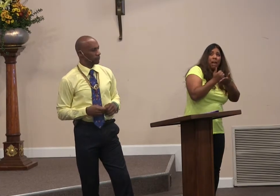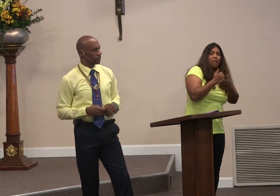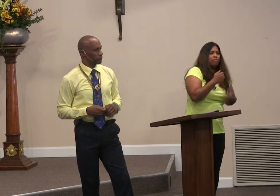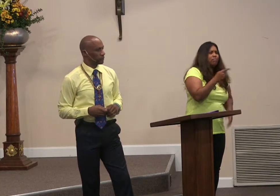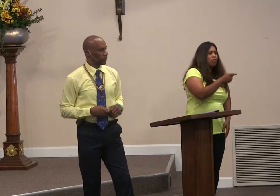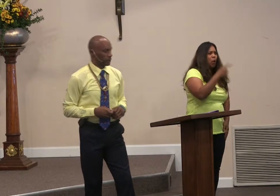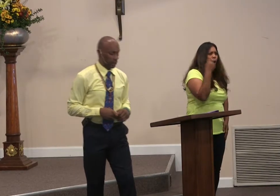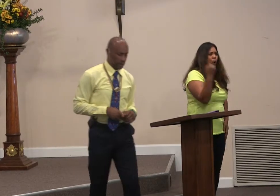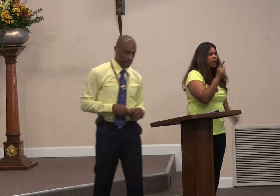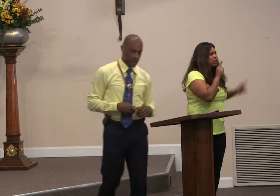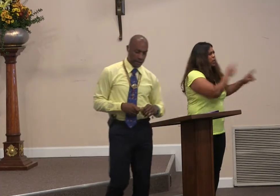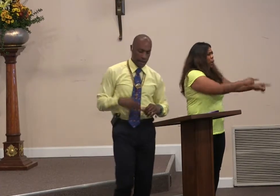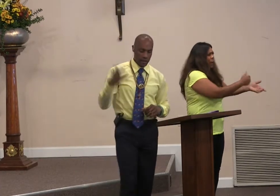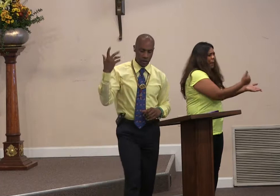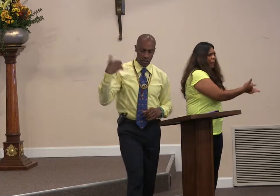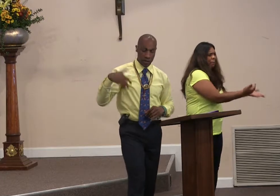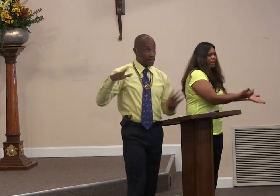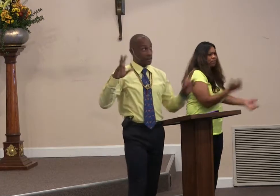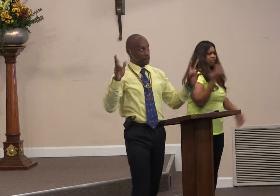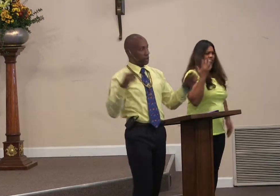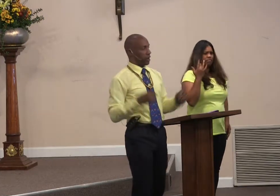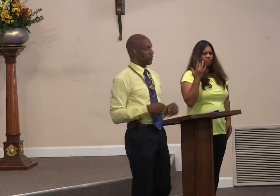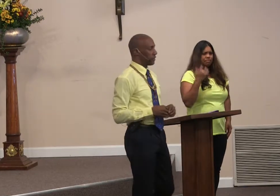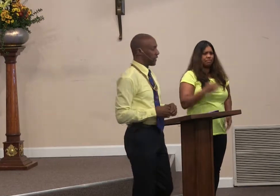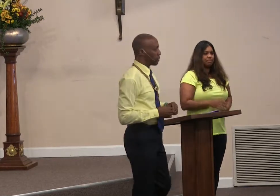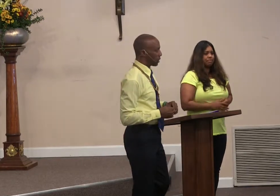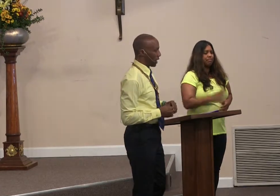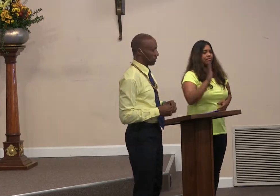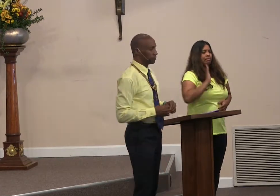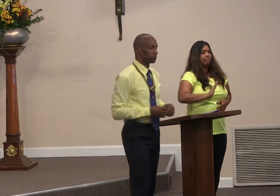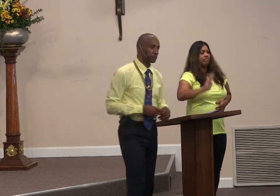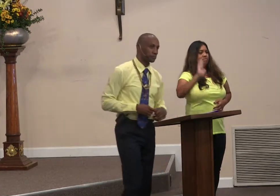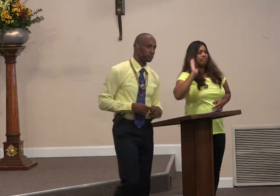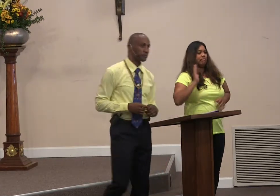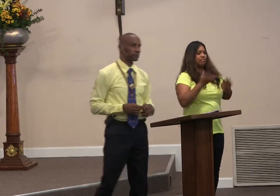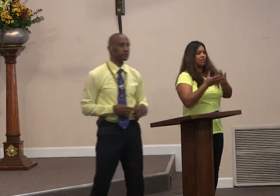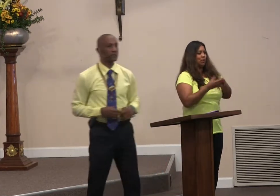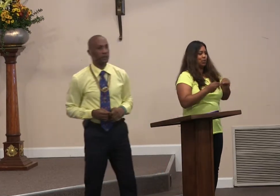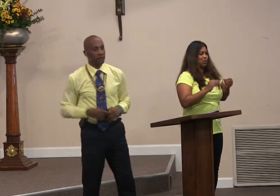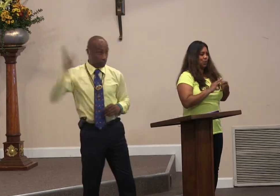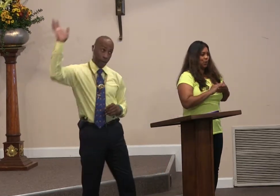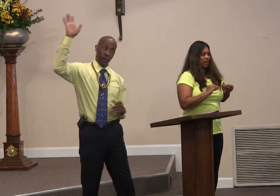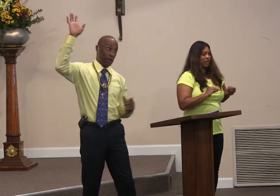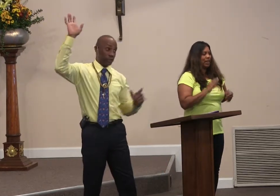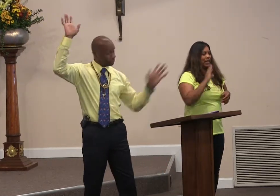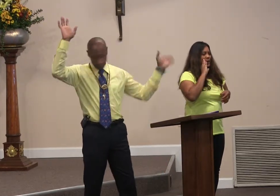Why? In the ancient mythology of the vampire,